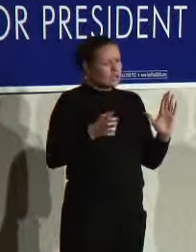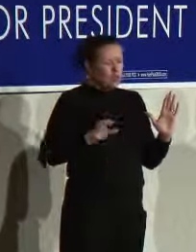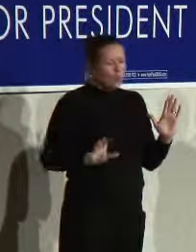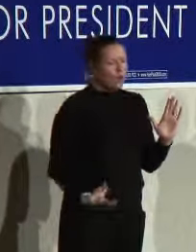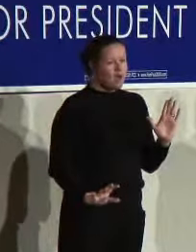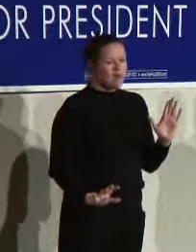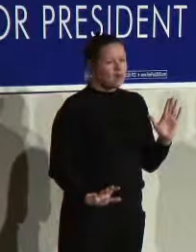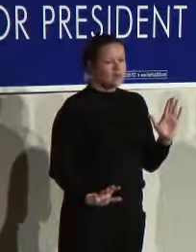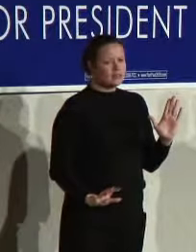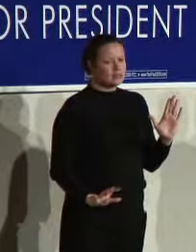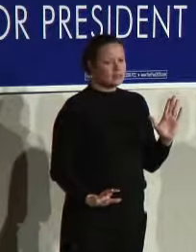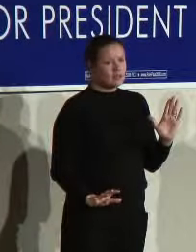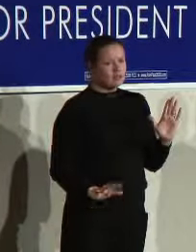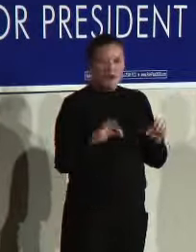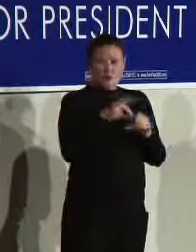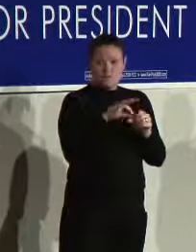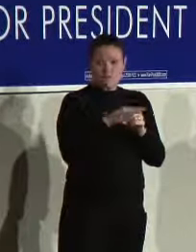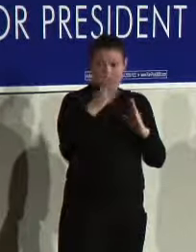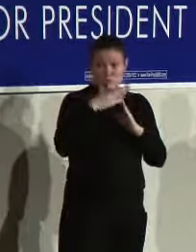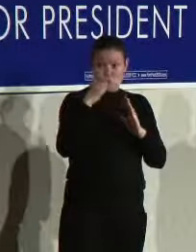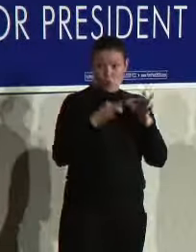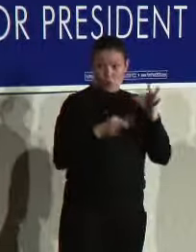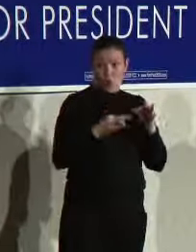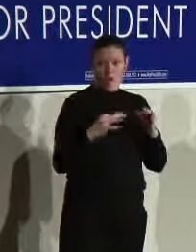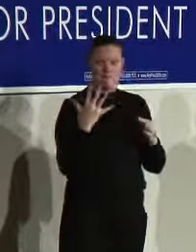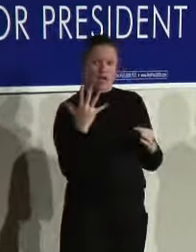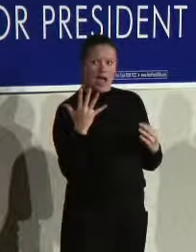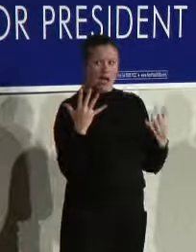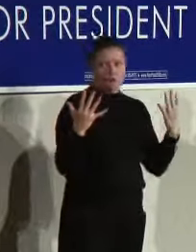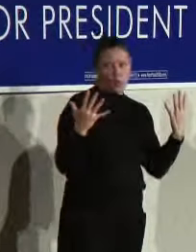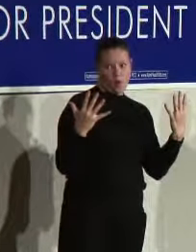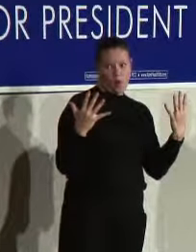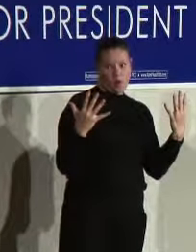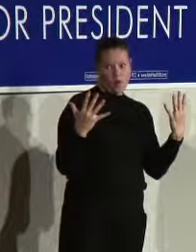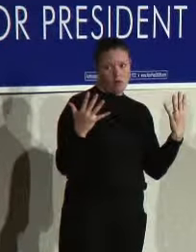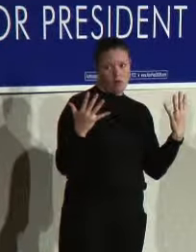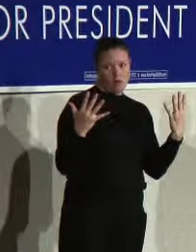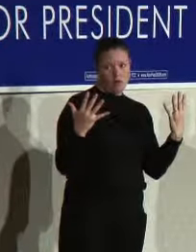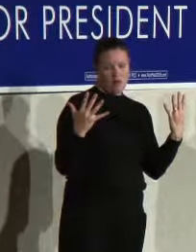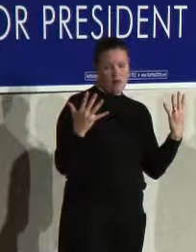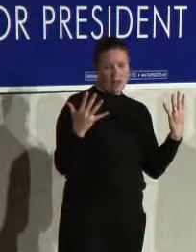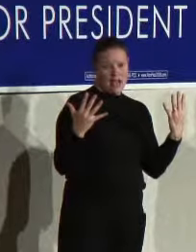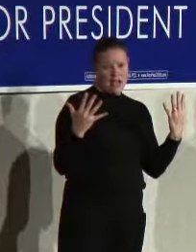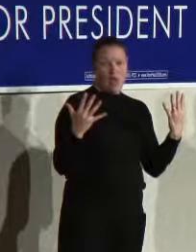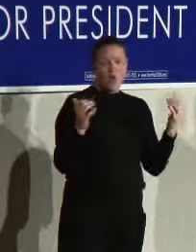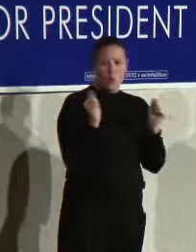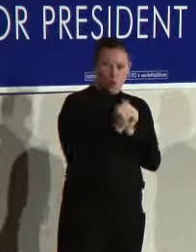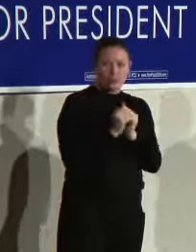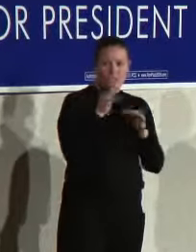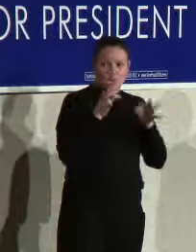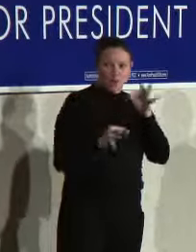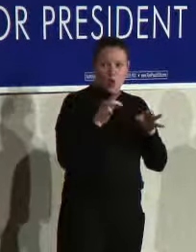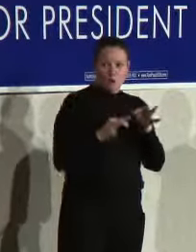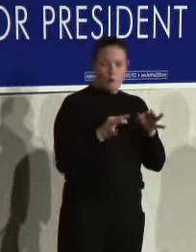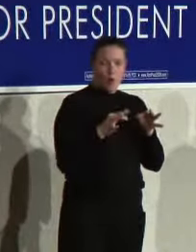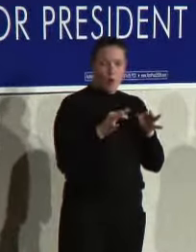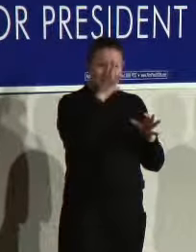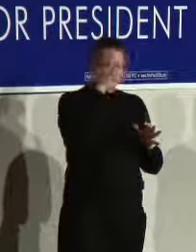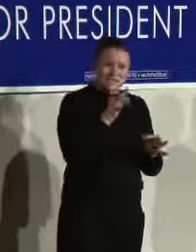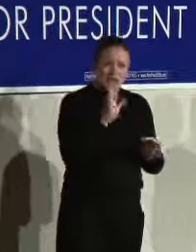know, a 5-4 vote in the Supreme Court dictating every single thing everybody in the country does. The states should deal with this